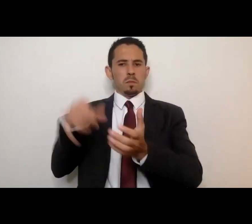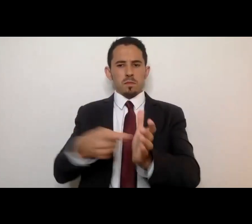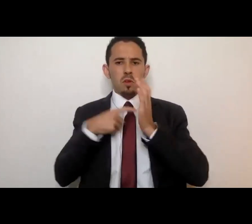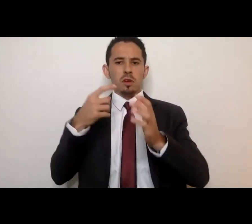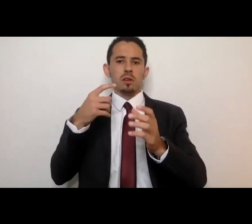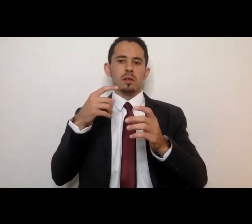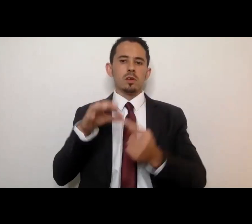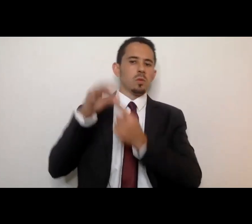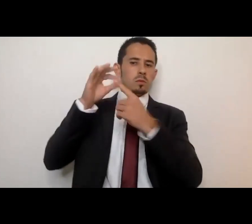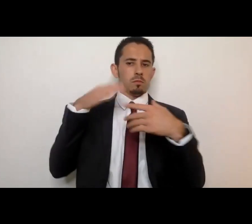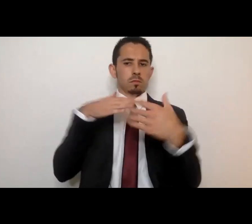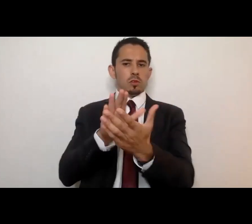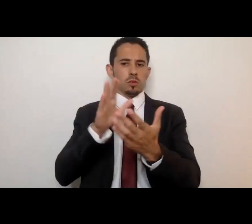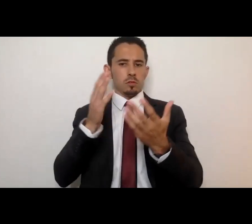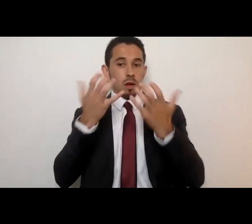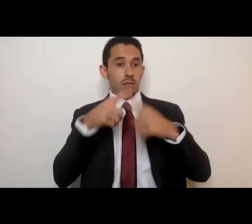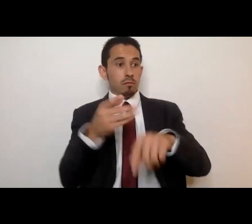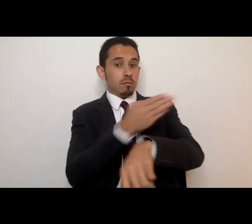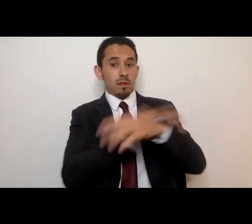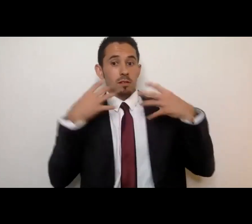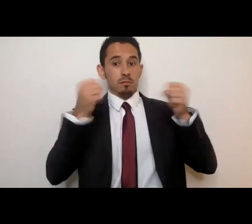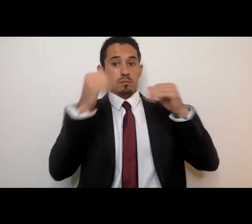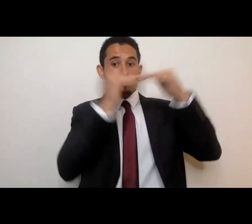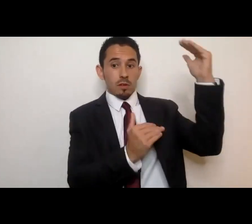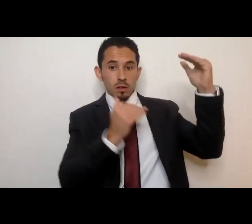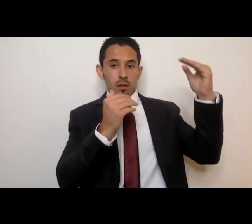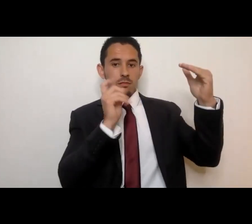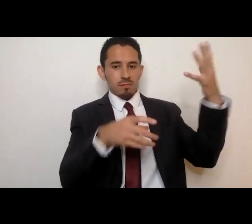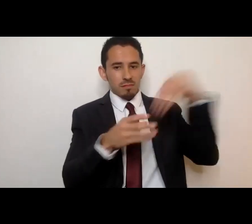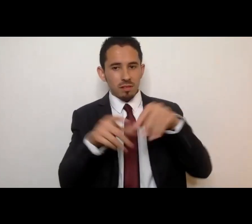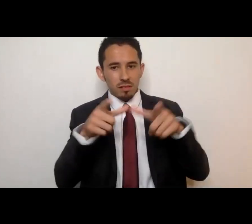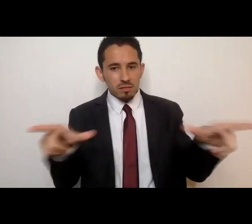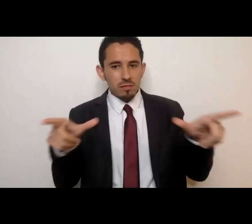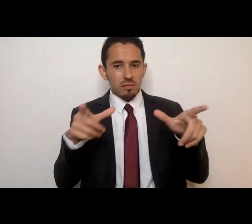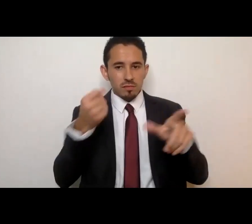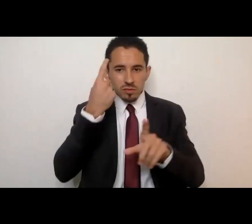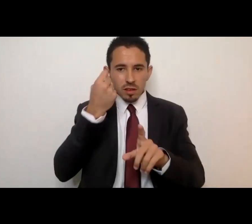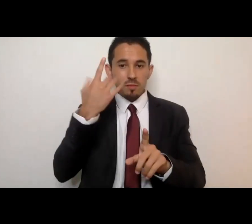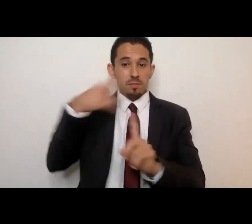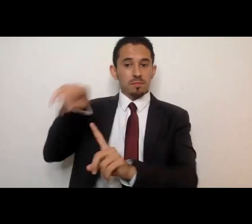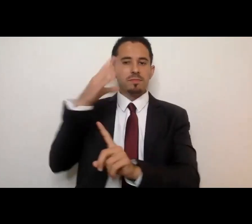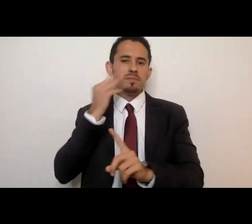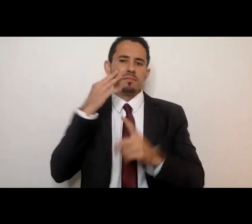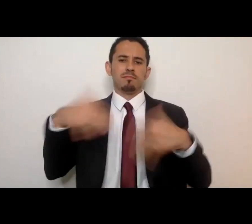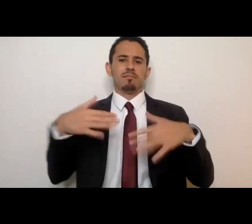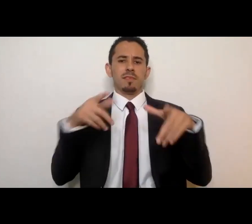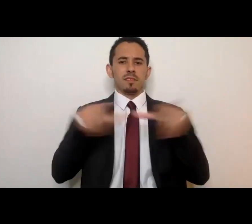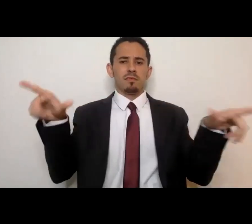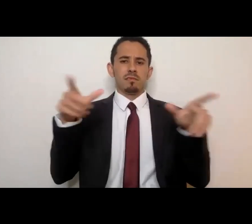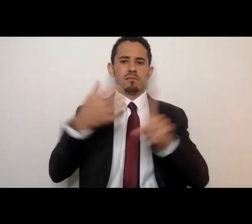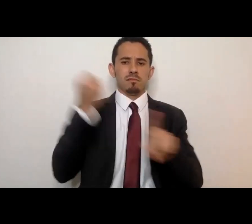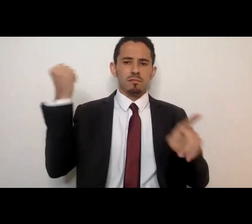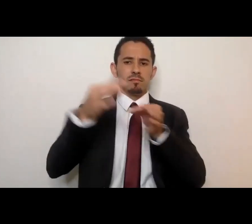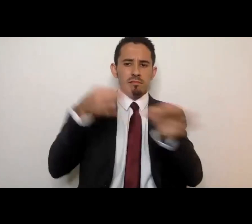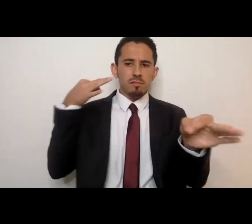The deaf population is a unique group of people that require a specific approach in order to address their health